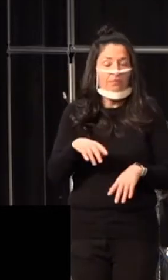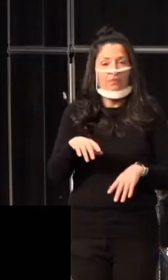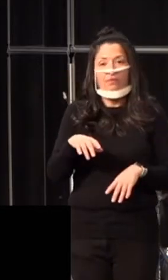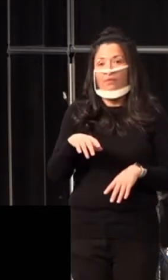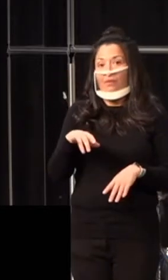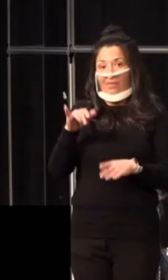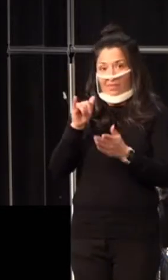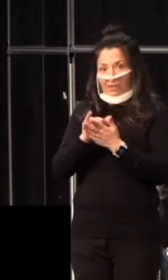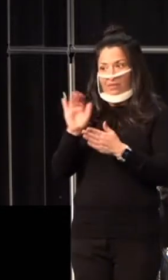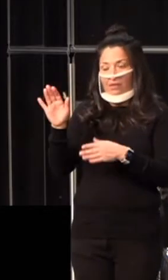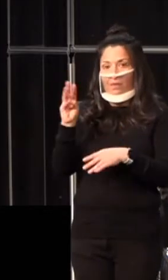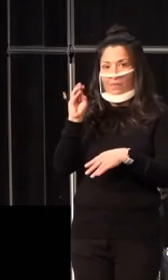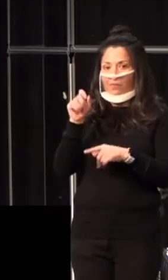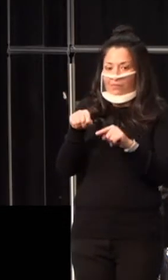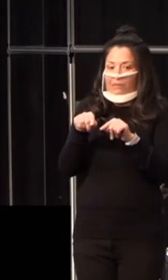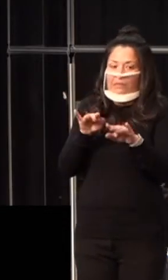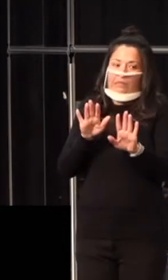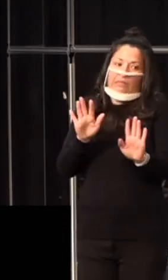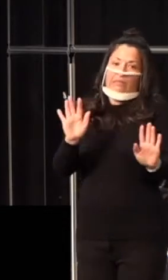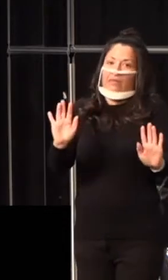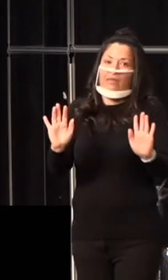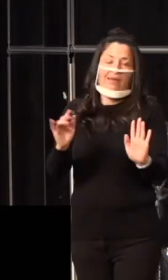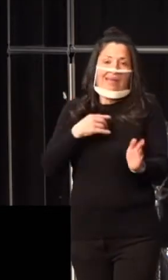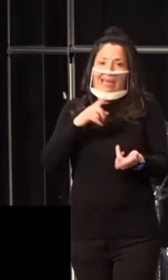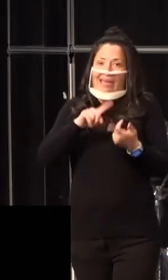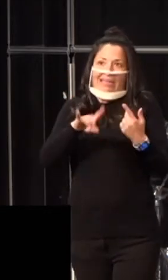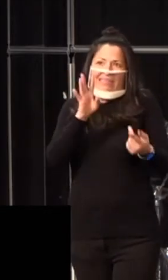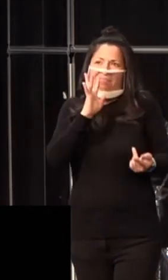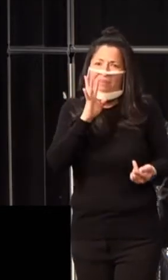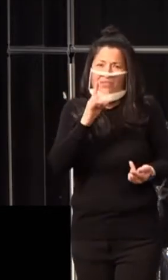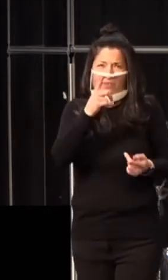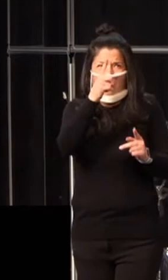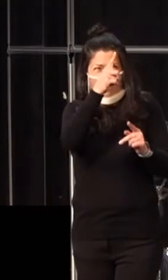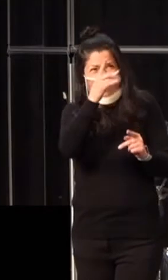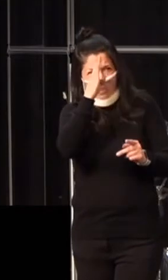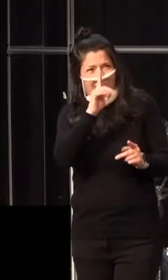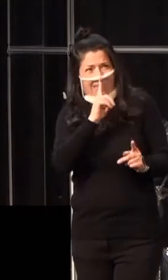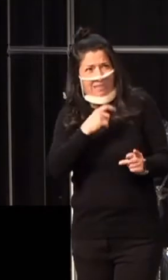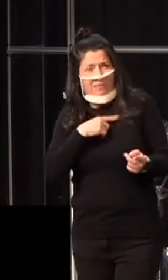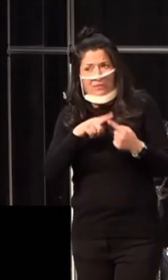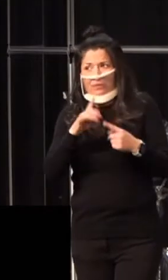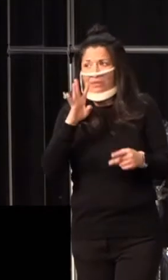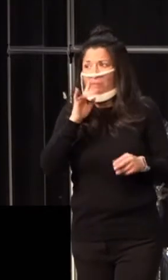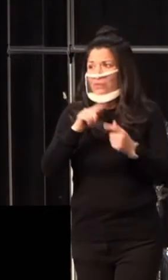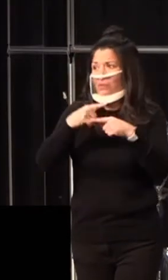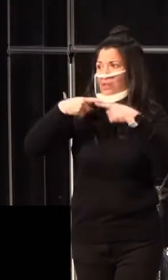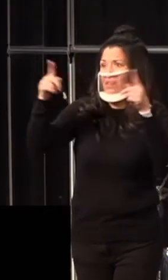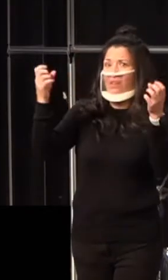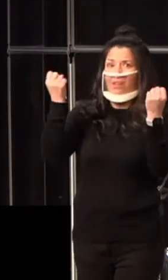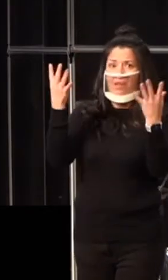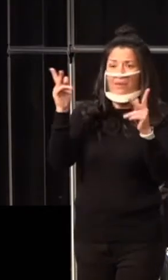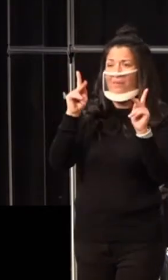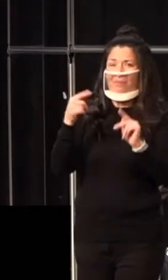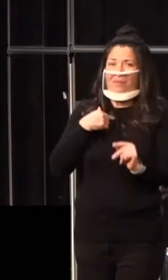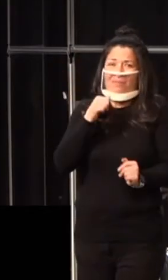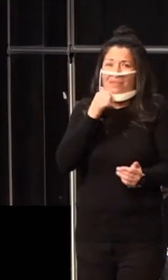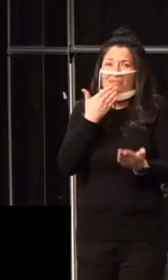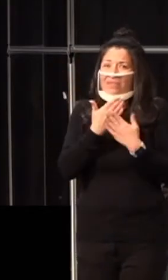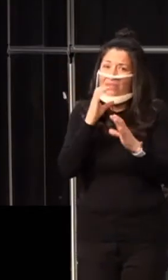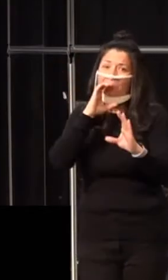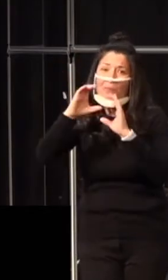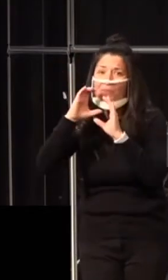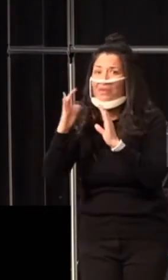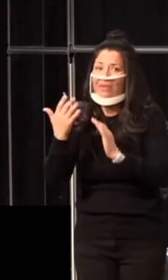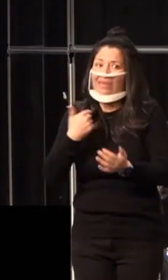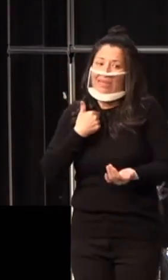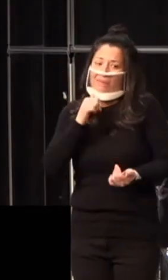is the fourth one. I can't speak. You're asking me to speak, and I get tongue-tied. I'm not a great communicator. I'm not a good public speaker.